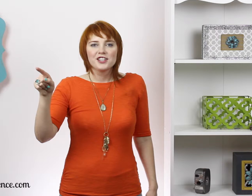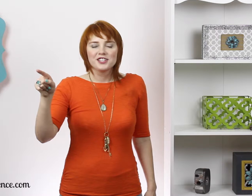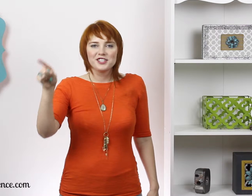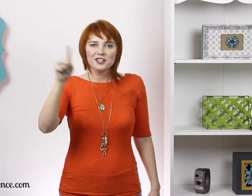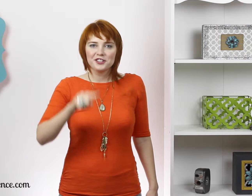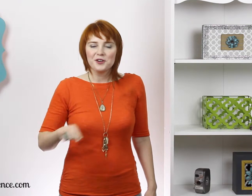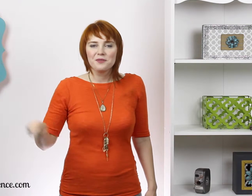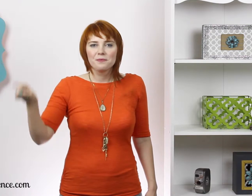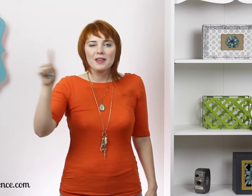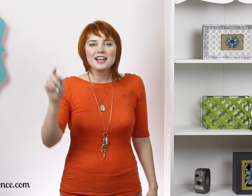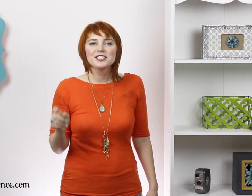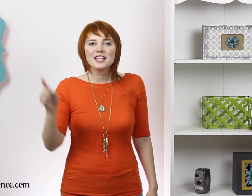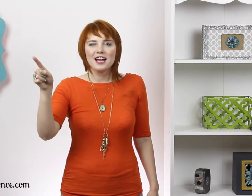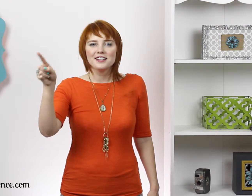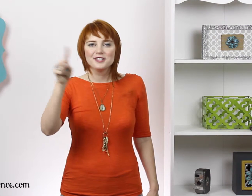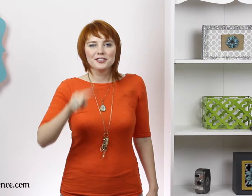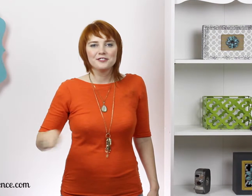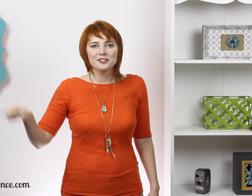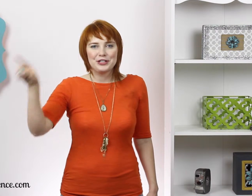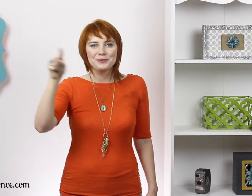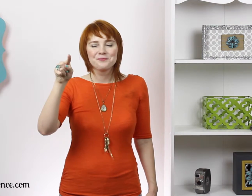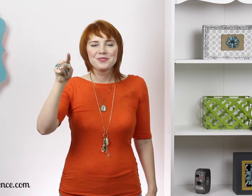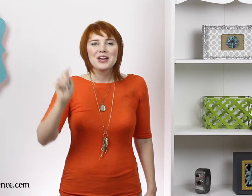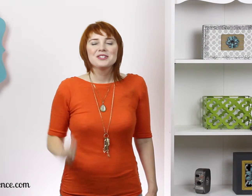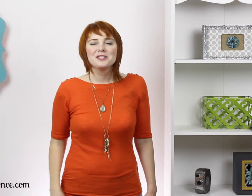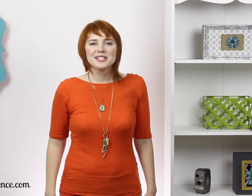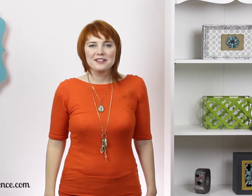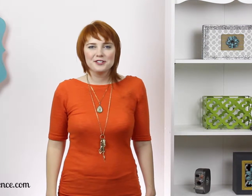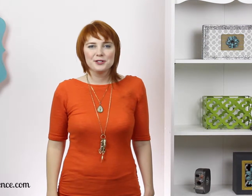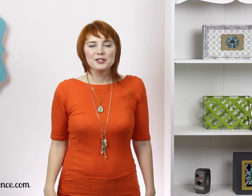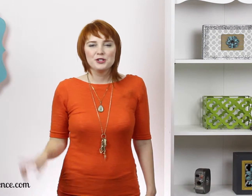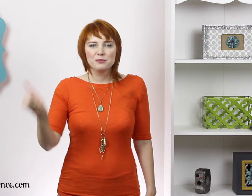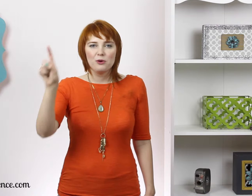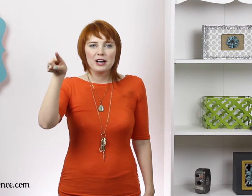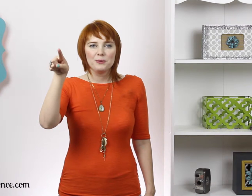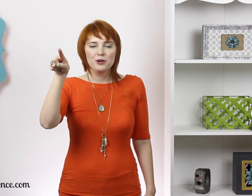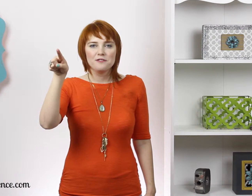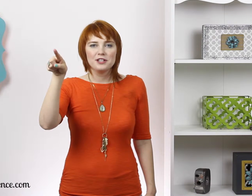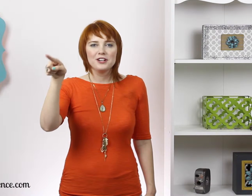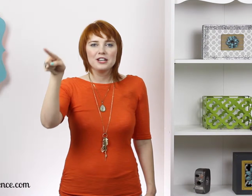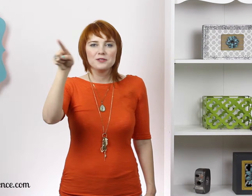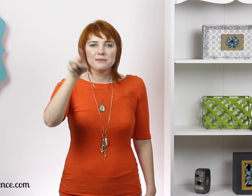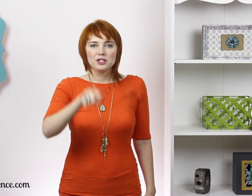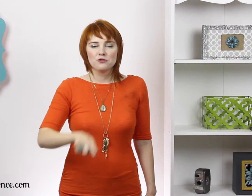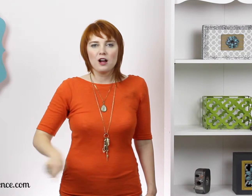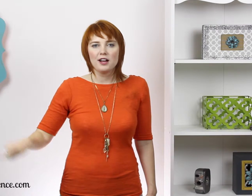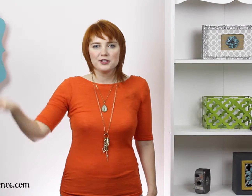Circle. I just cut a circle for you. To do the sign for circle, you just point out your pointer finger and you simply draw a